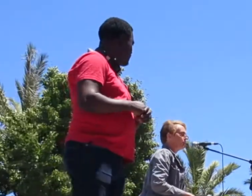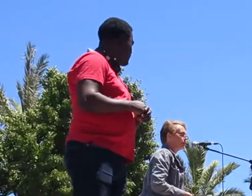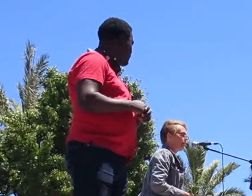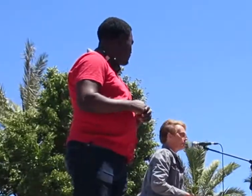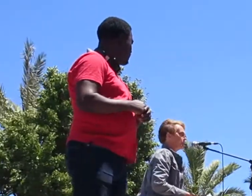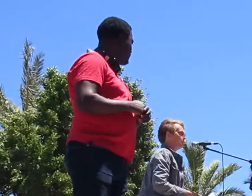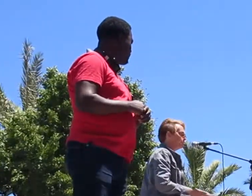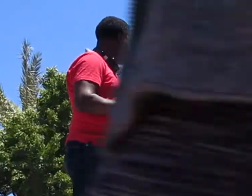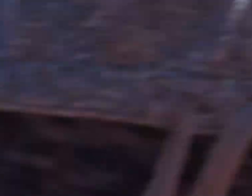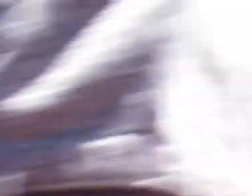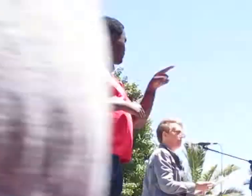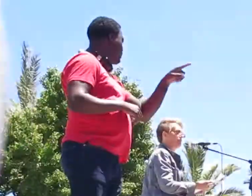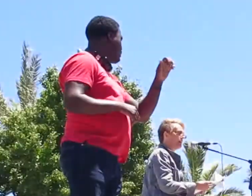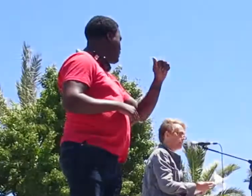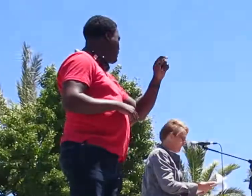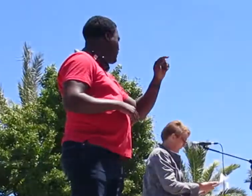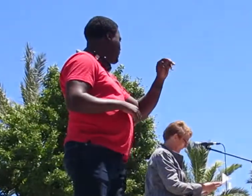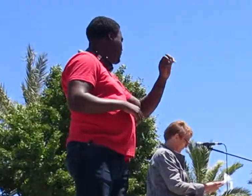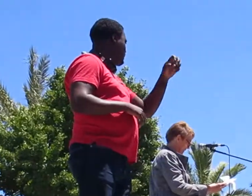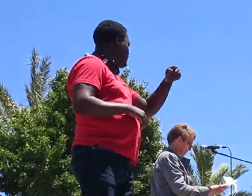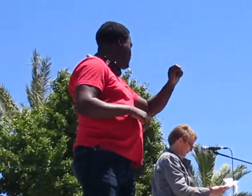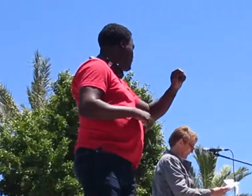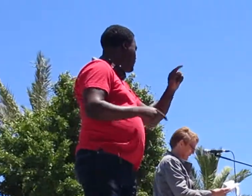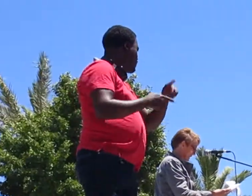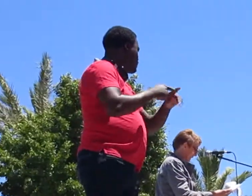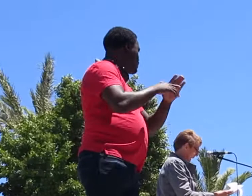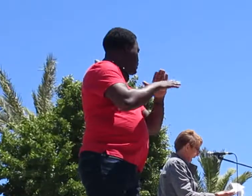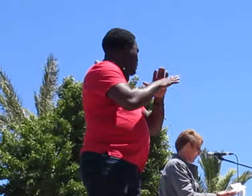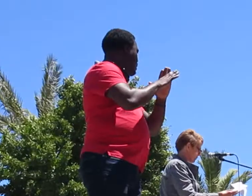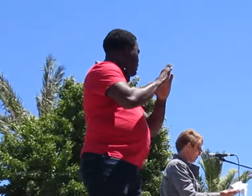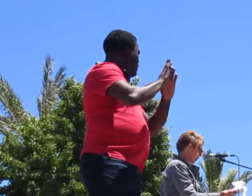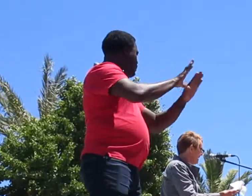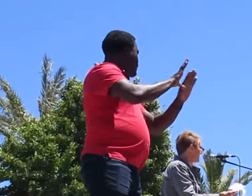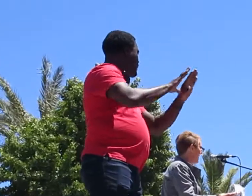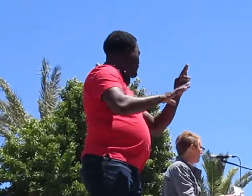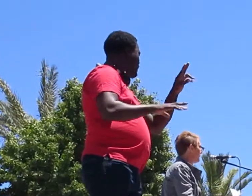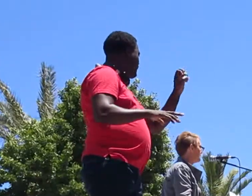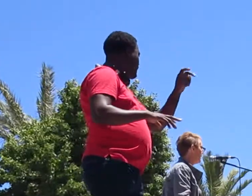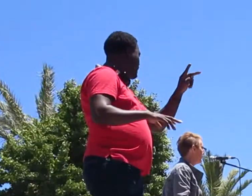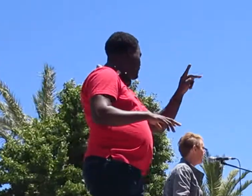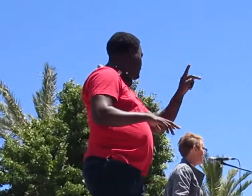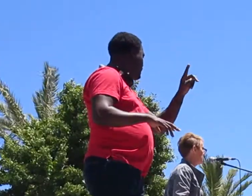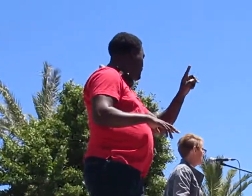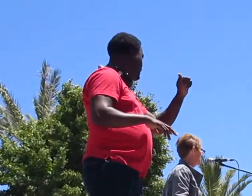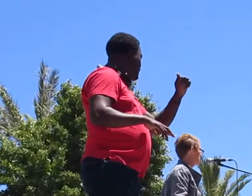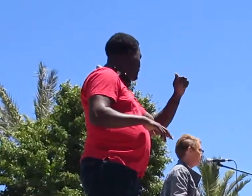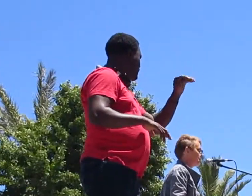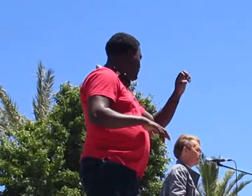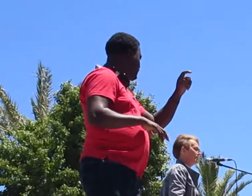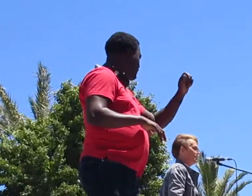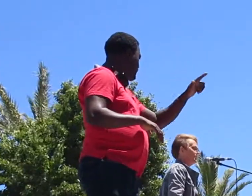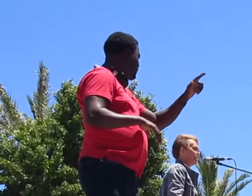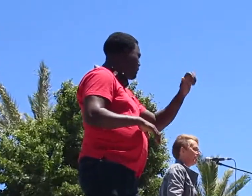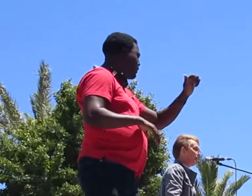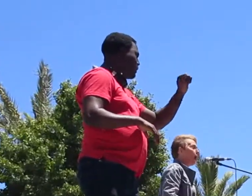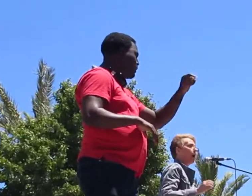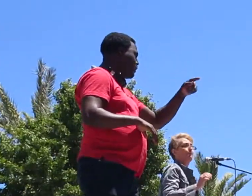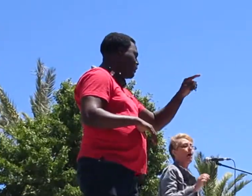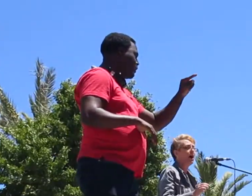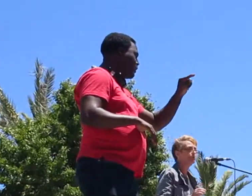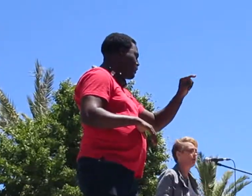that your attempts to push the fundamentalist agenda and to break down the barrier between church and